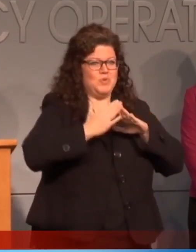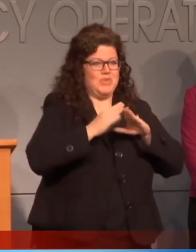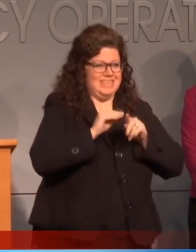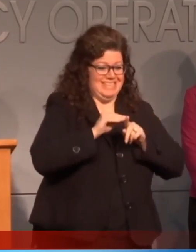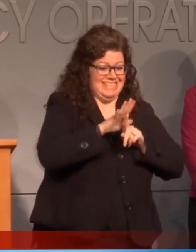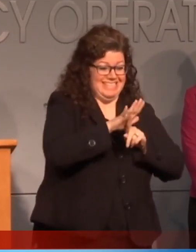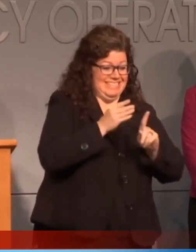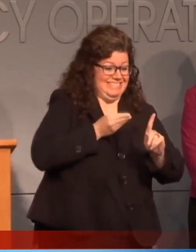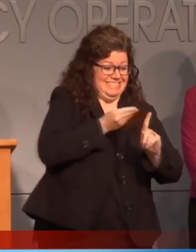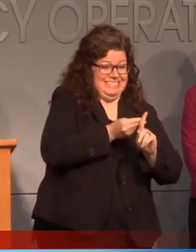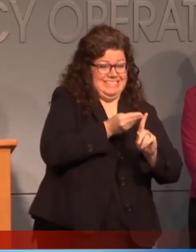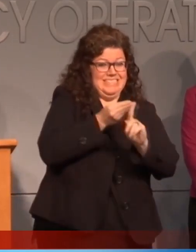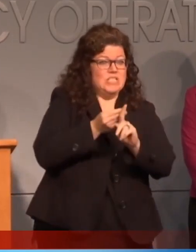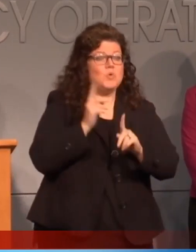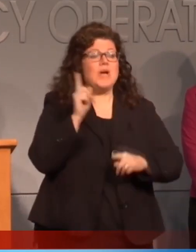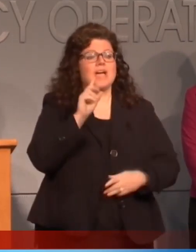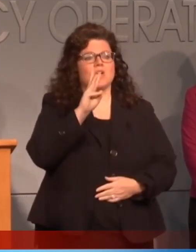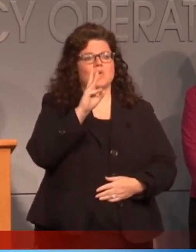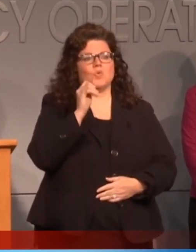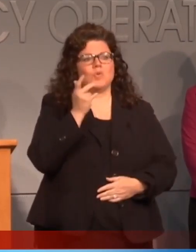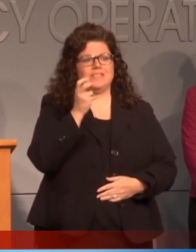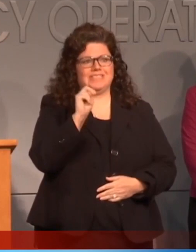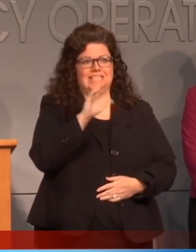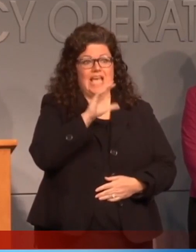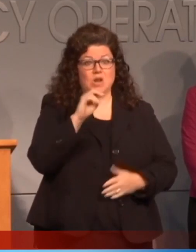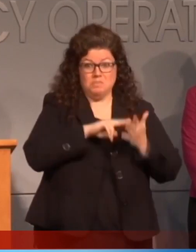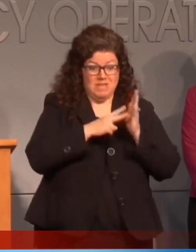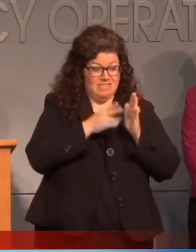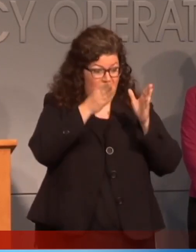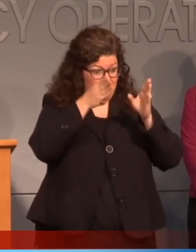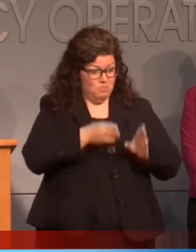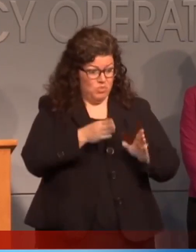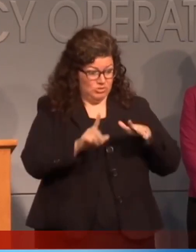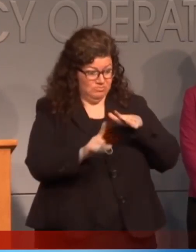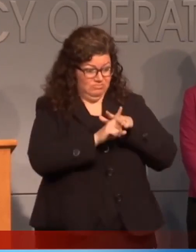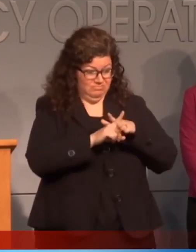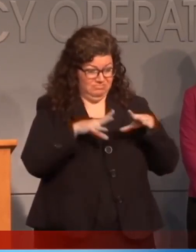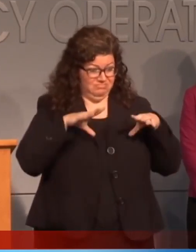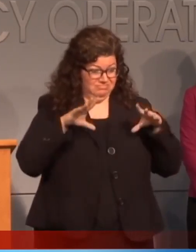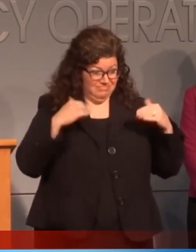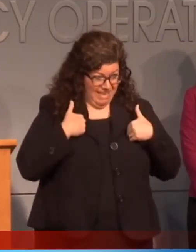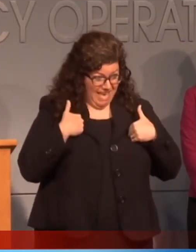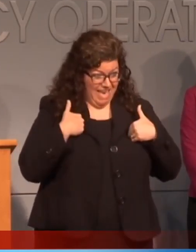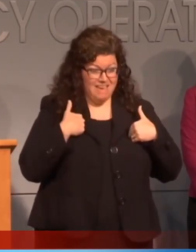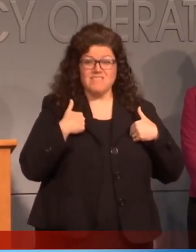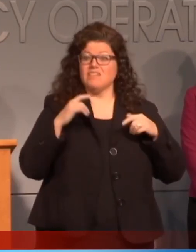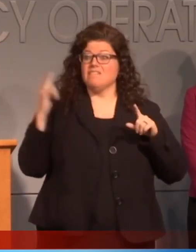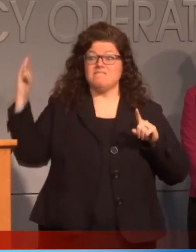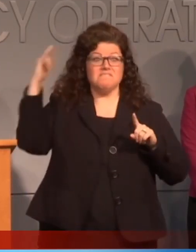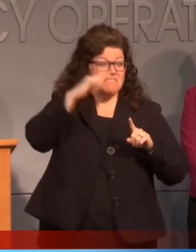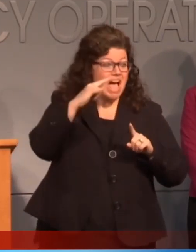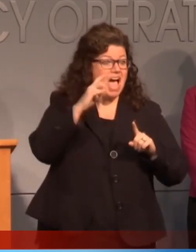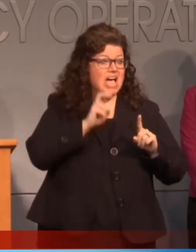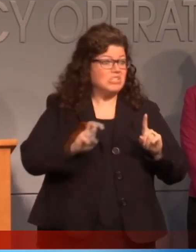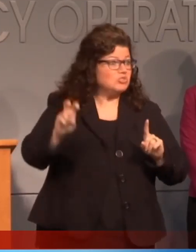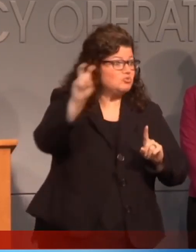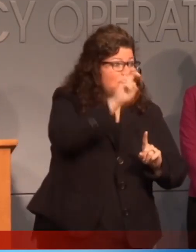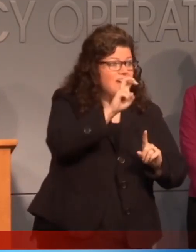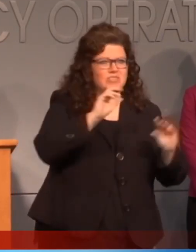Wilson County, which means the person had not traveled nor been in contact with a known positive